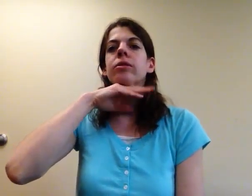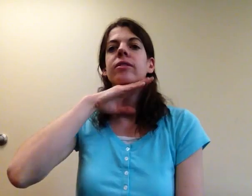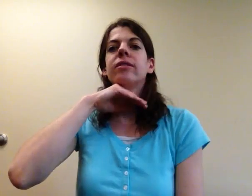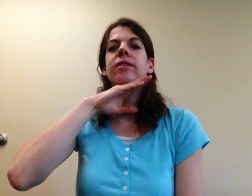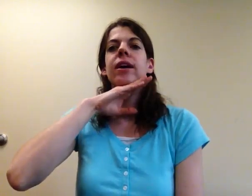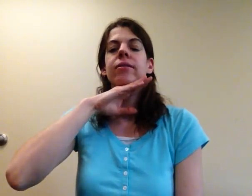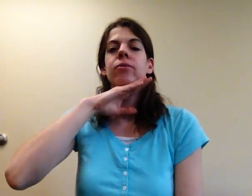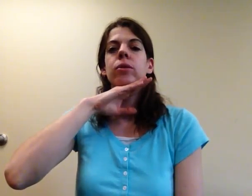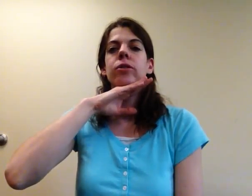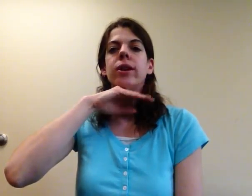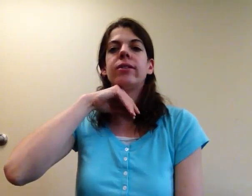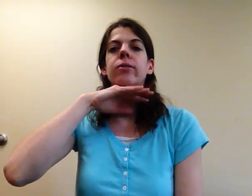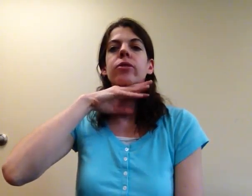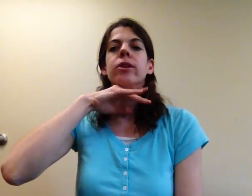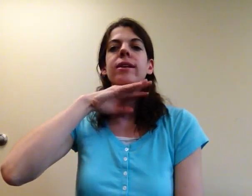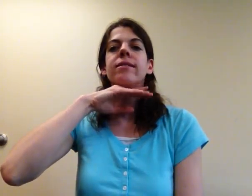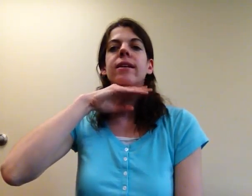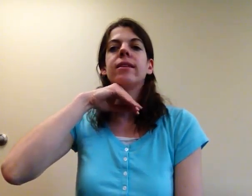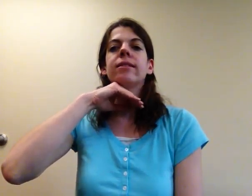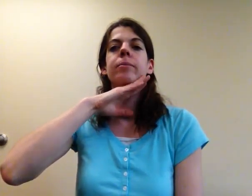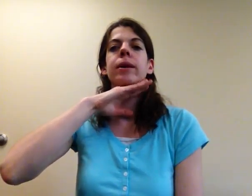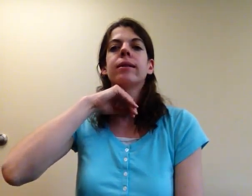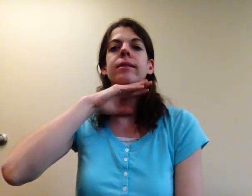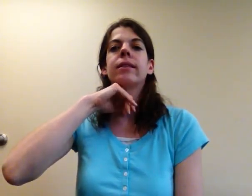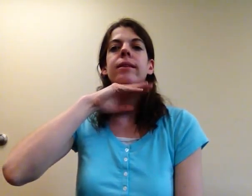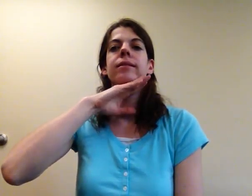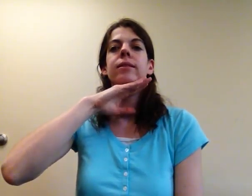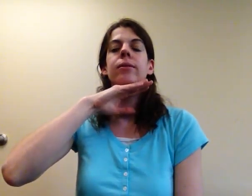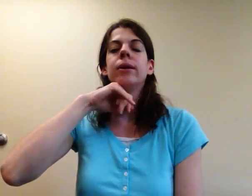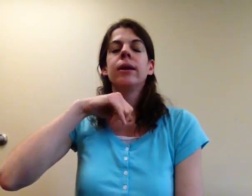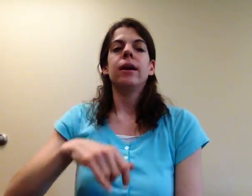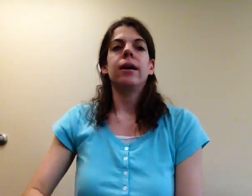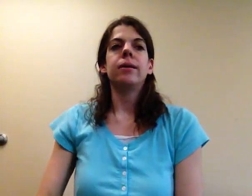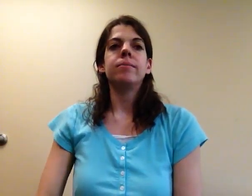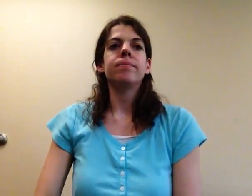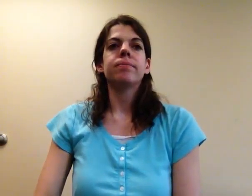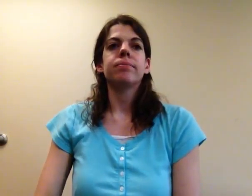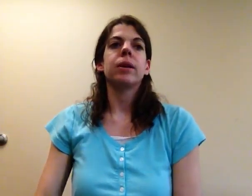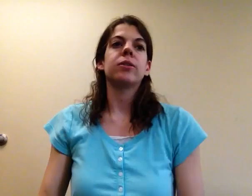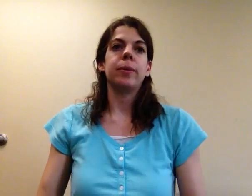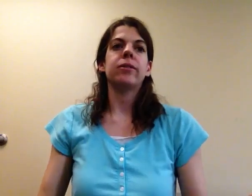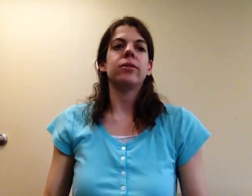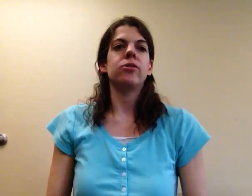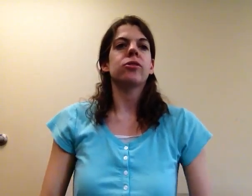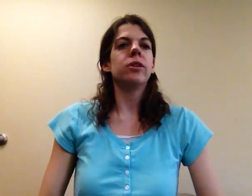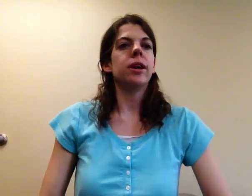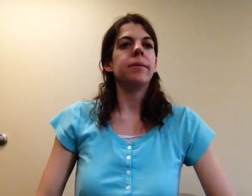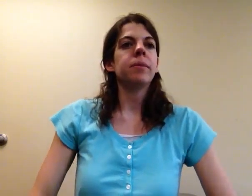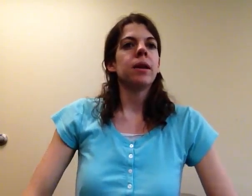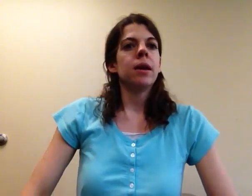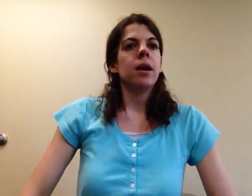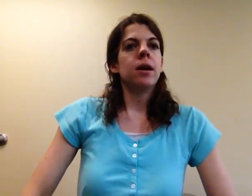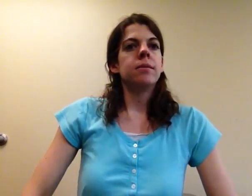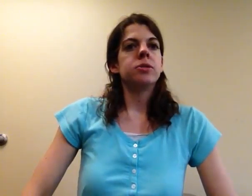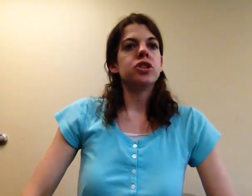to the sign for dirty. So dirty is like this, pig is like this. So because pigs are usually dirty.